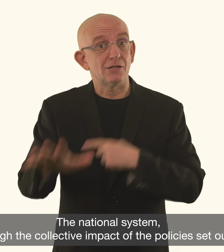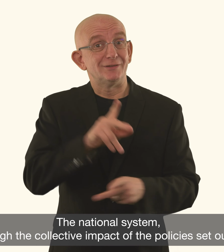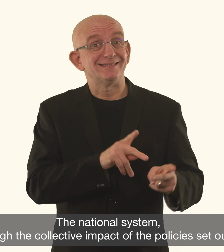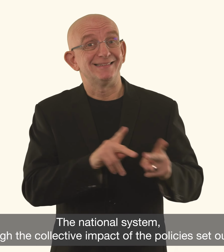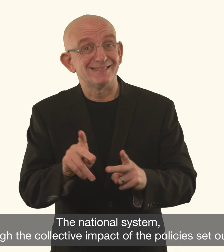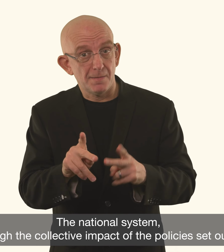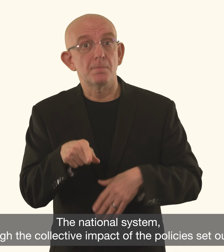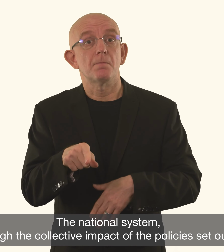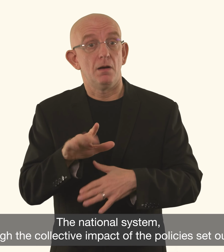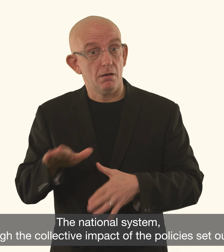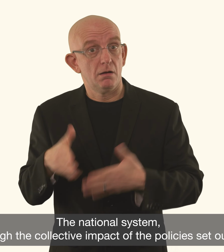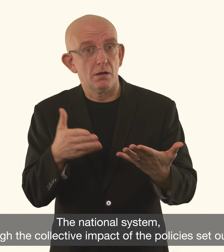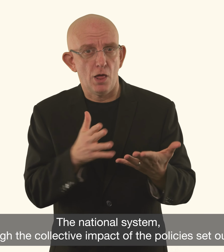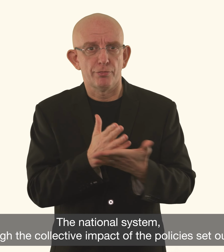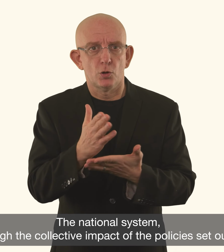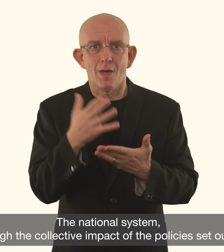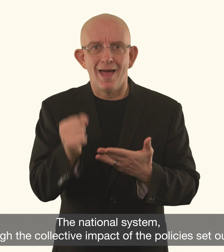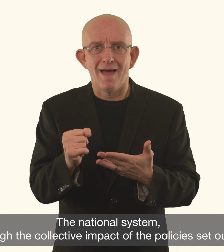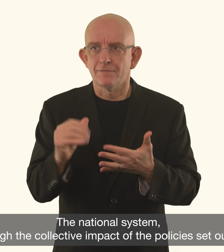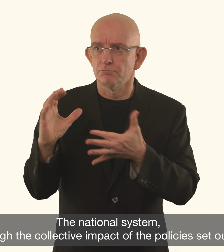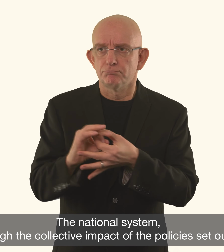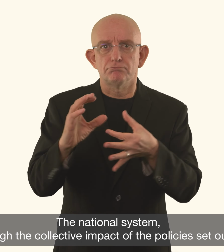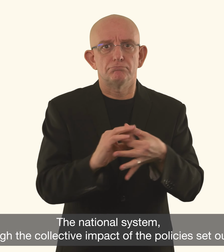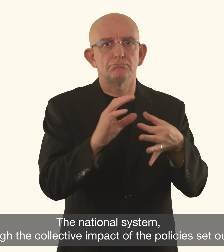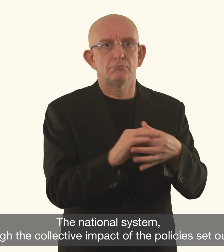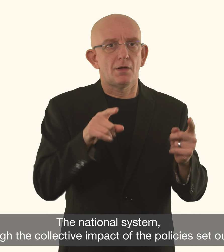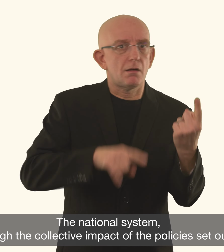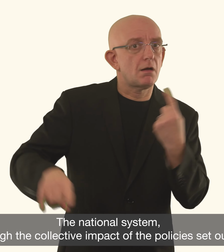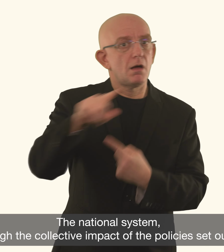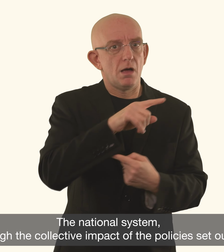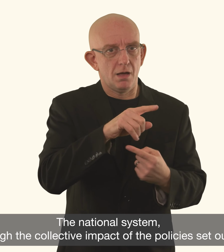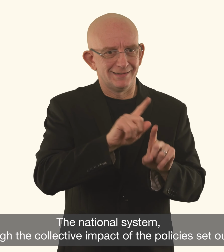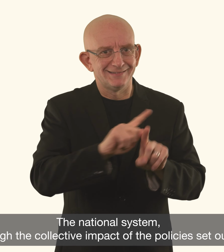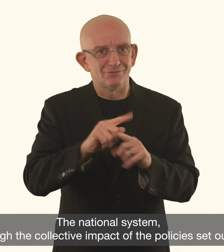The national system, delivered through the collective impact of the policies set out in this plan.